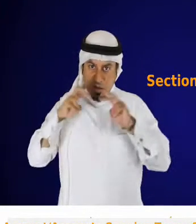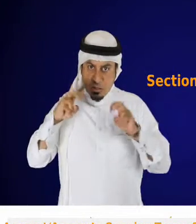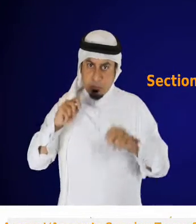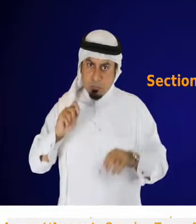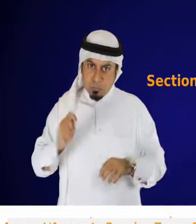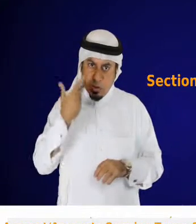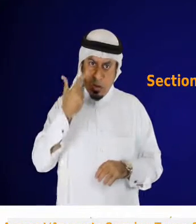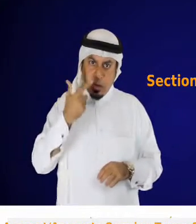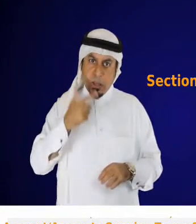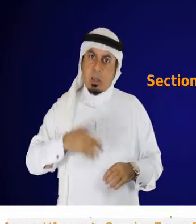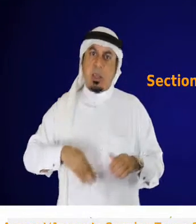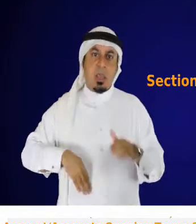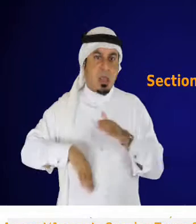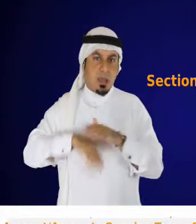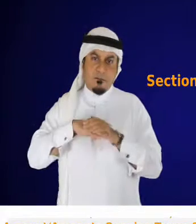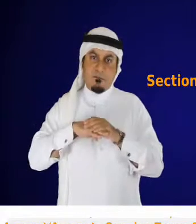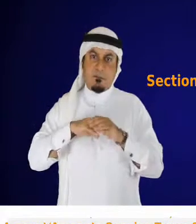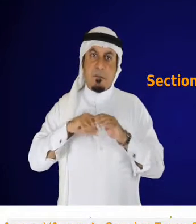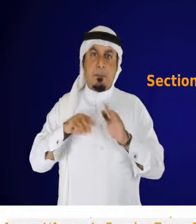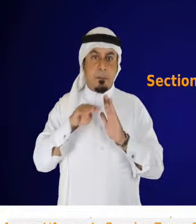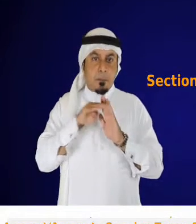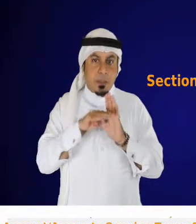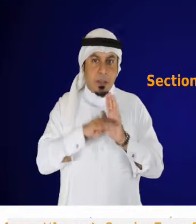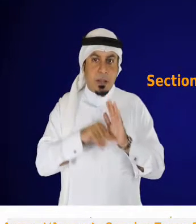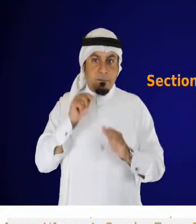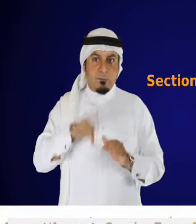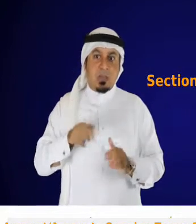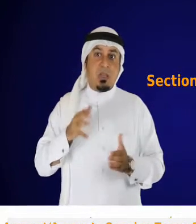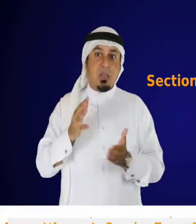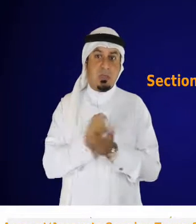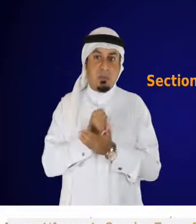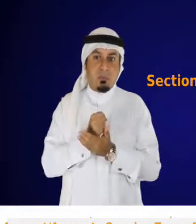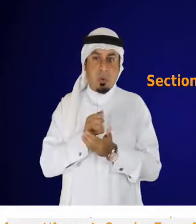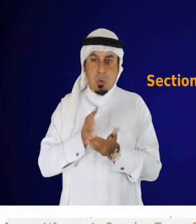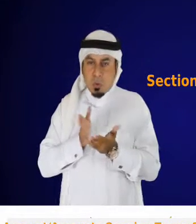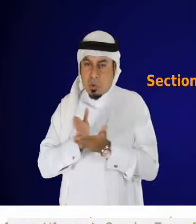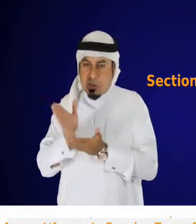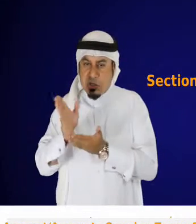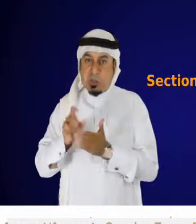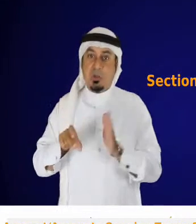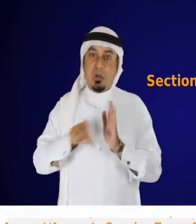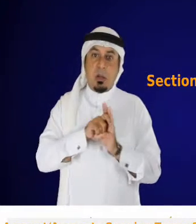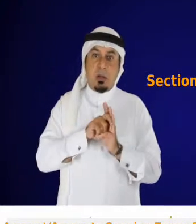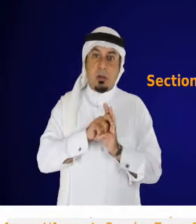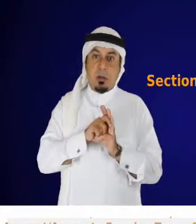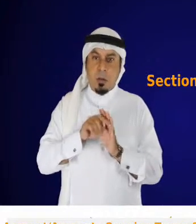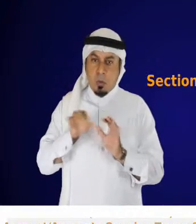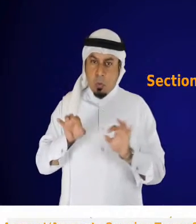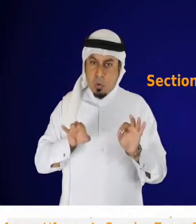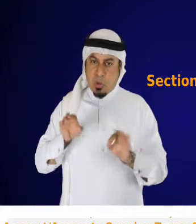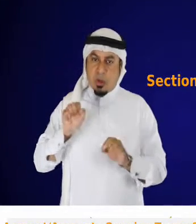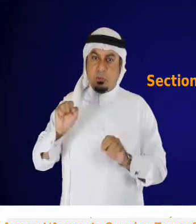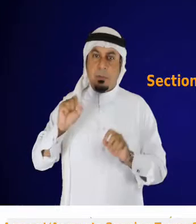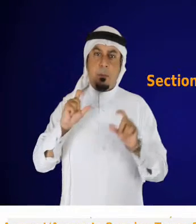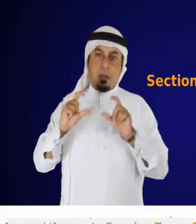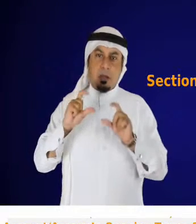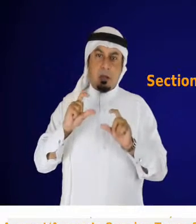any consequences, including mistakes resulting from misunderstanding or wrong execution or issue of